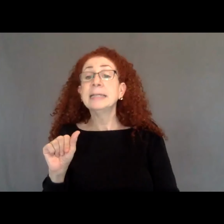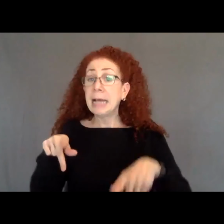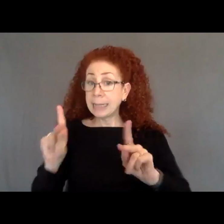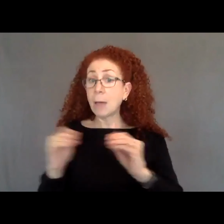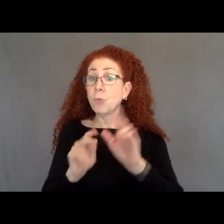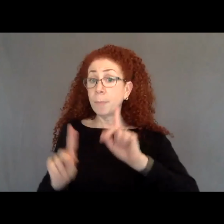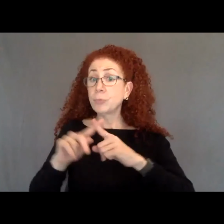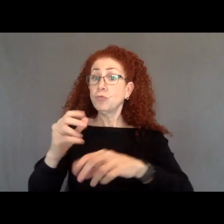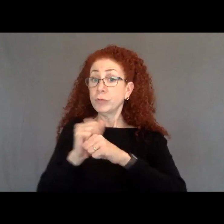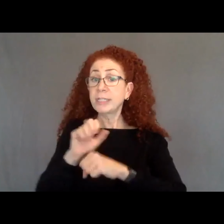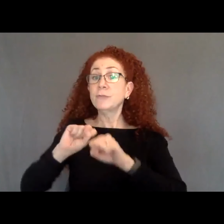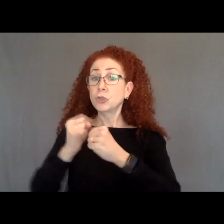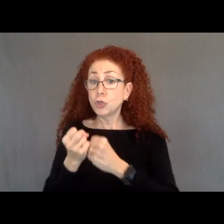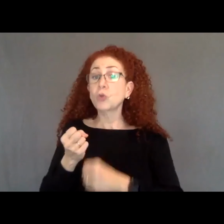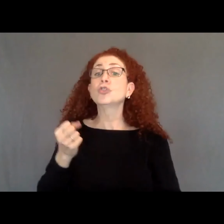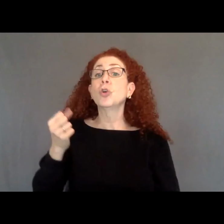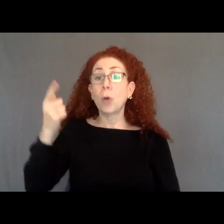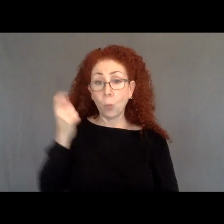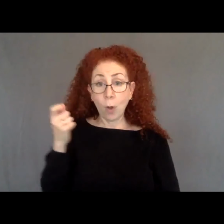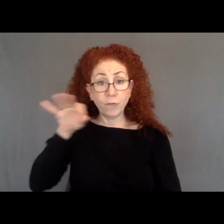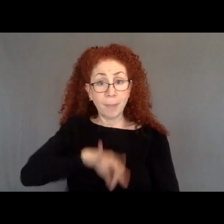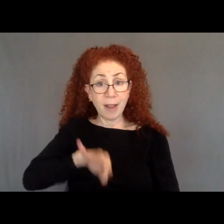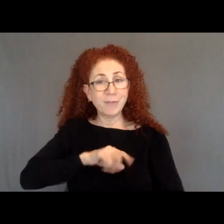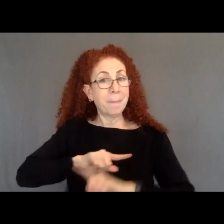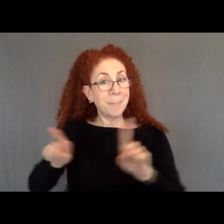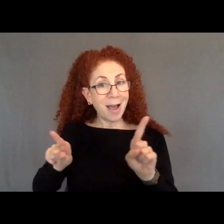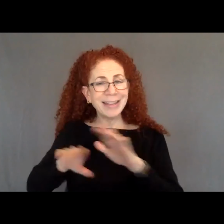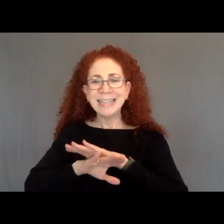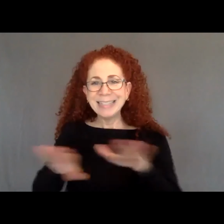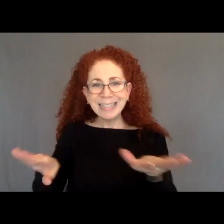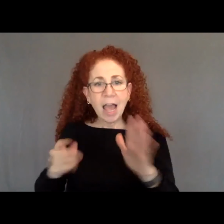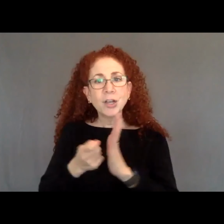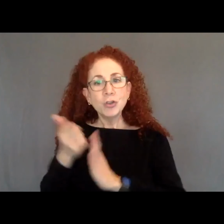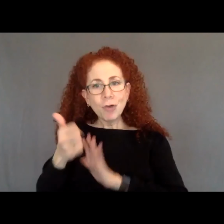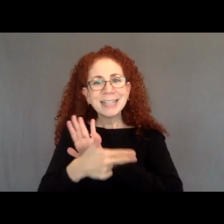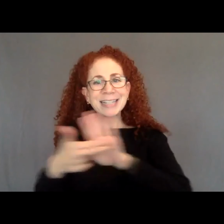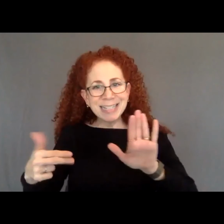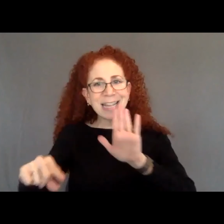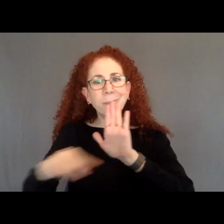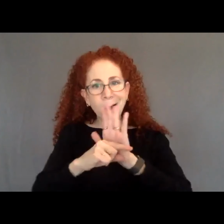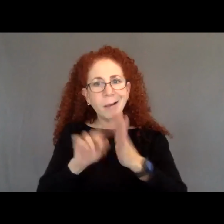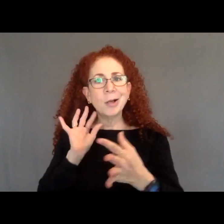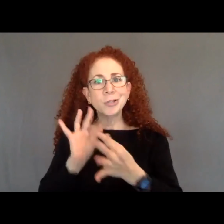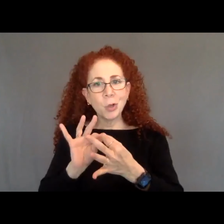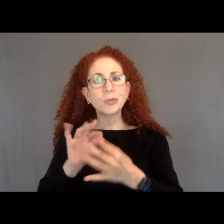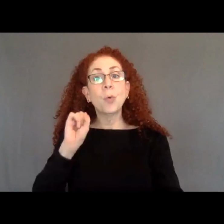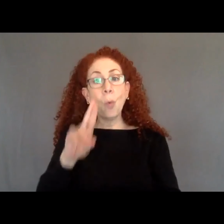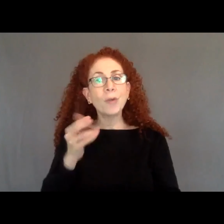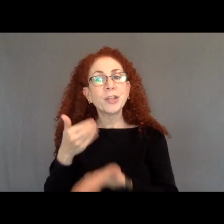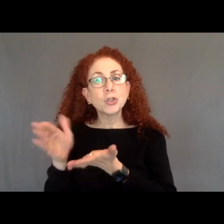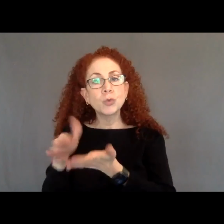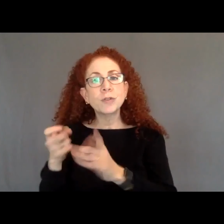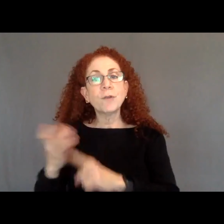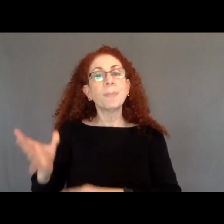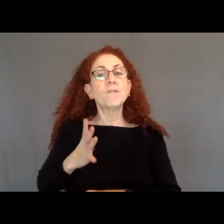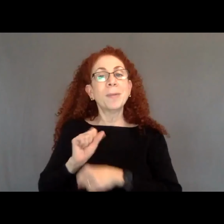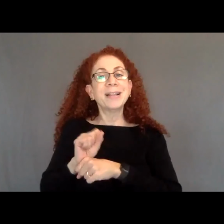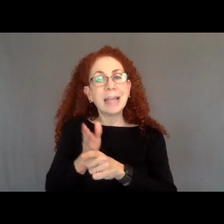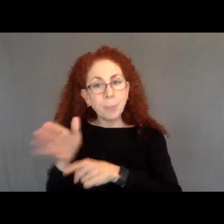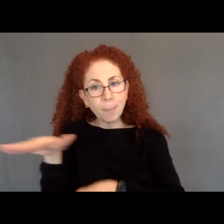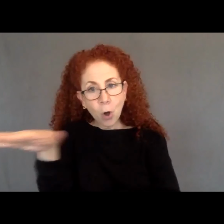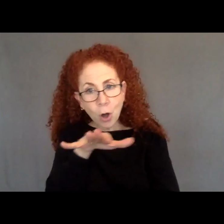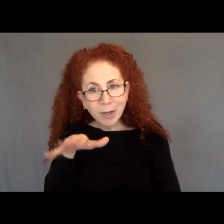to receive social welfare benefits, but it did not, in fact, erase the stigma associated or the exclusion from the formal labor market